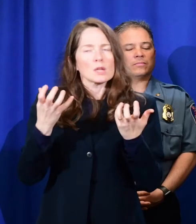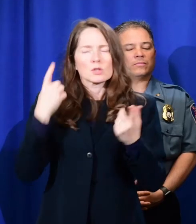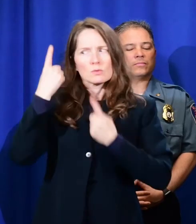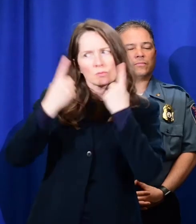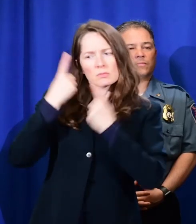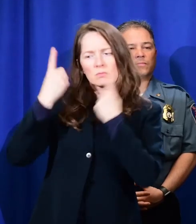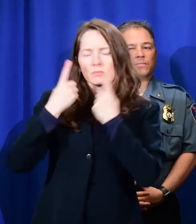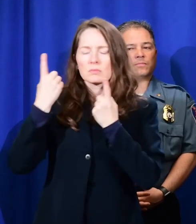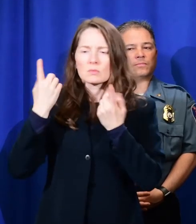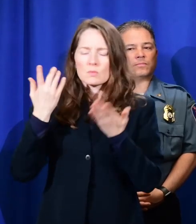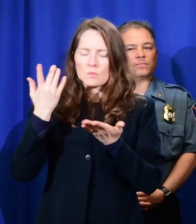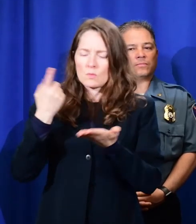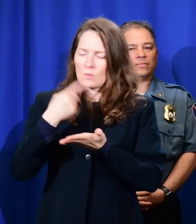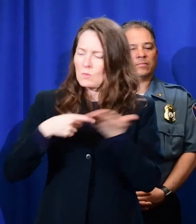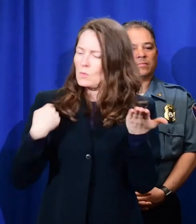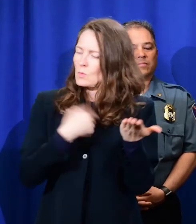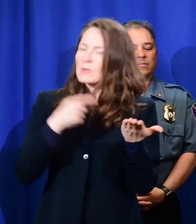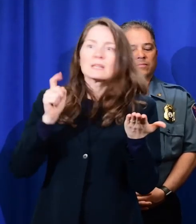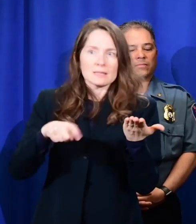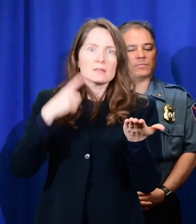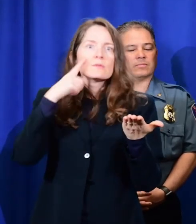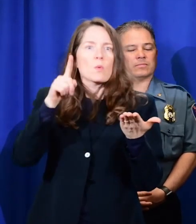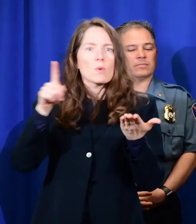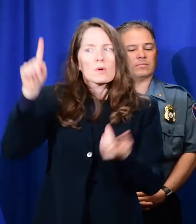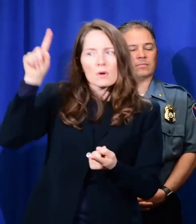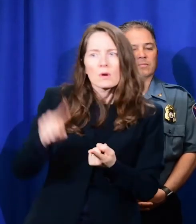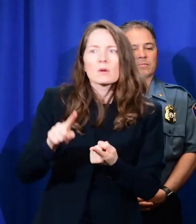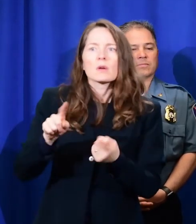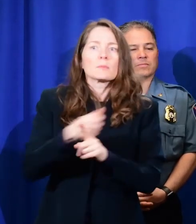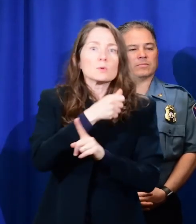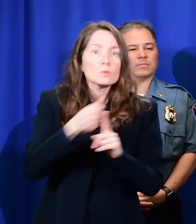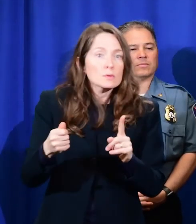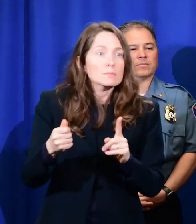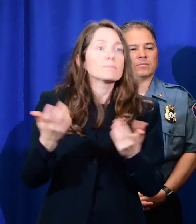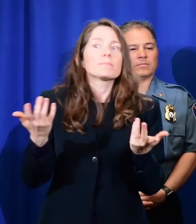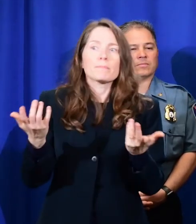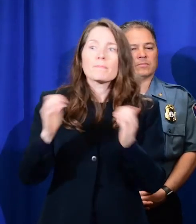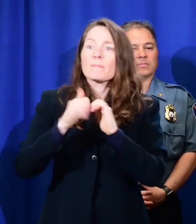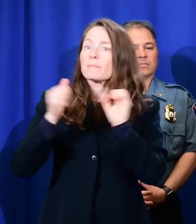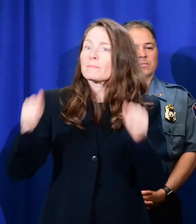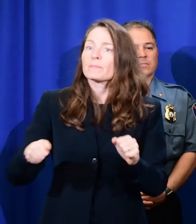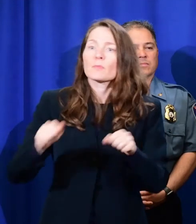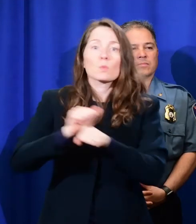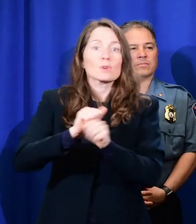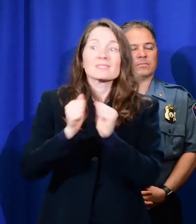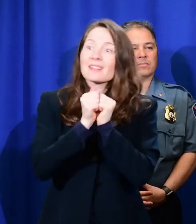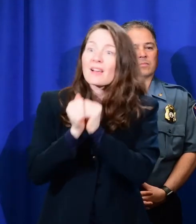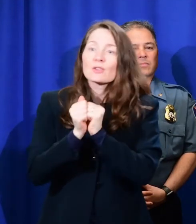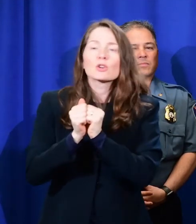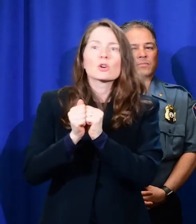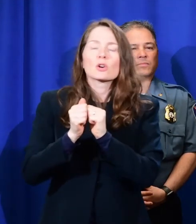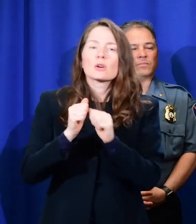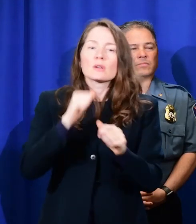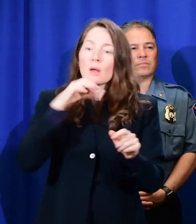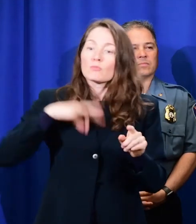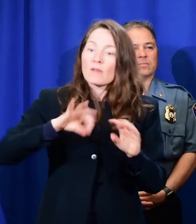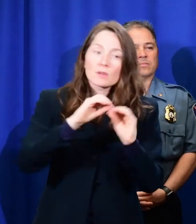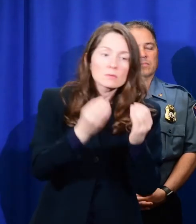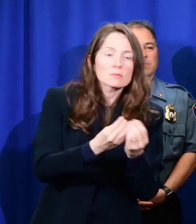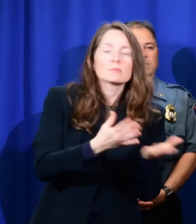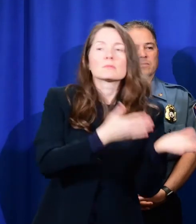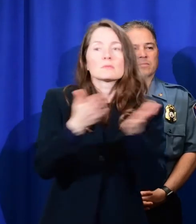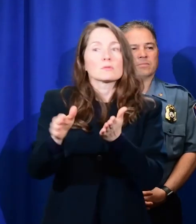those strategies. It's about working with each other, state and local governments, community nonprofits, citizens, advocating for